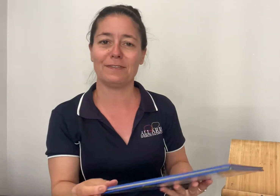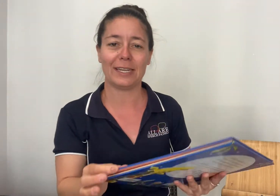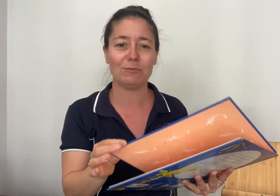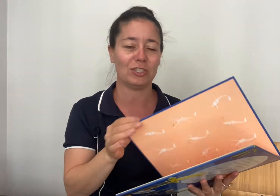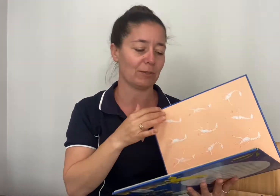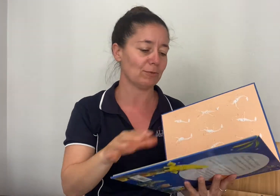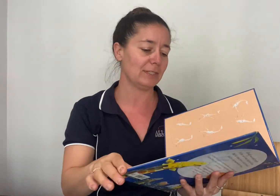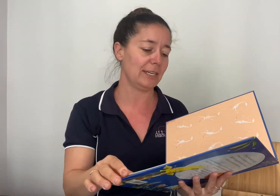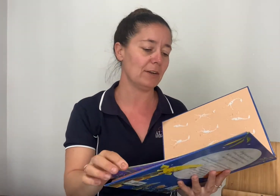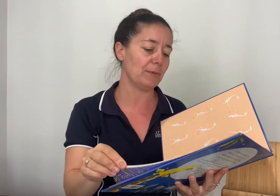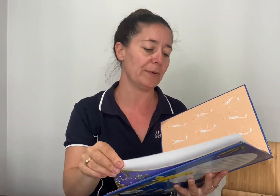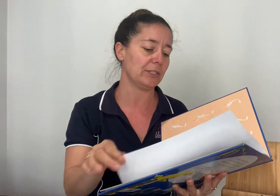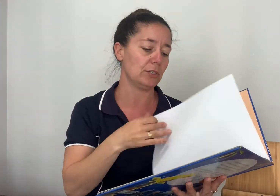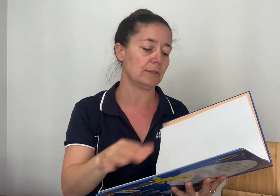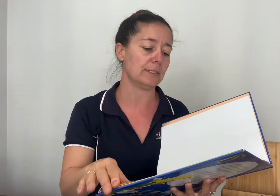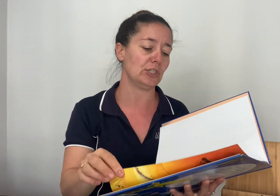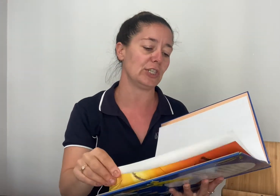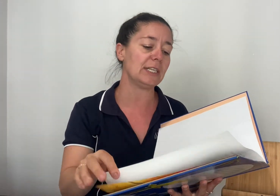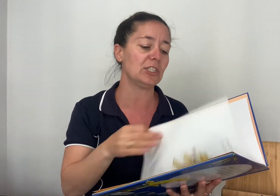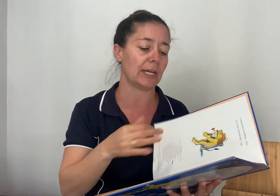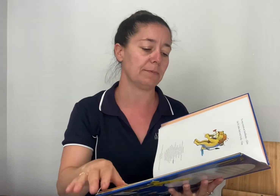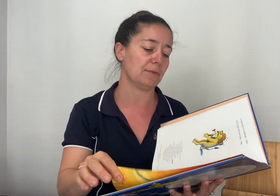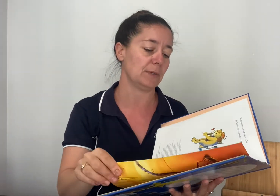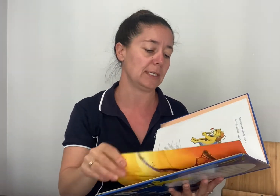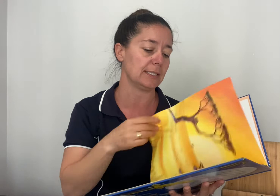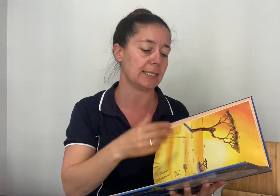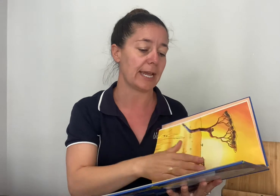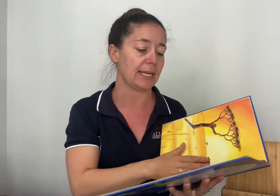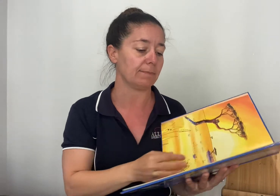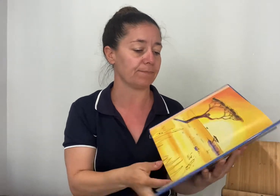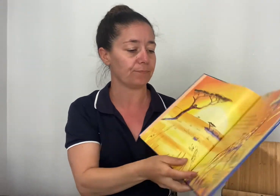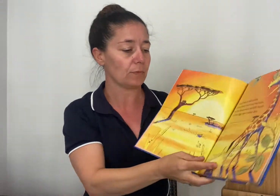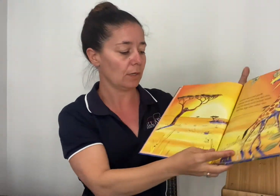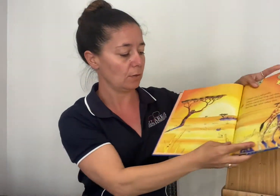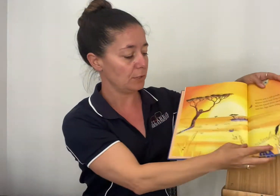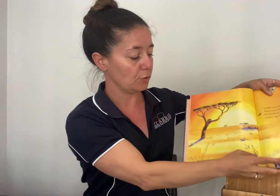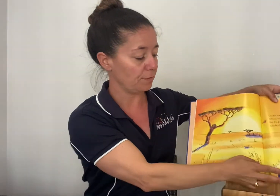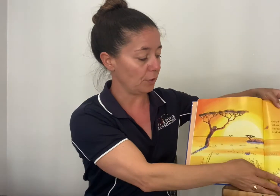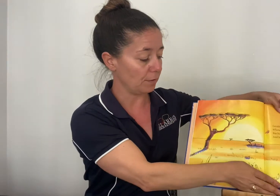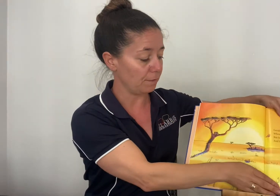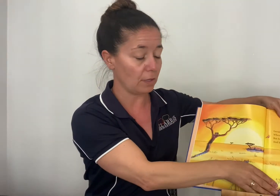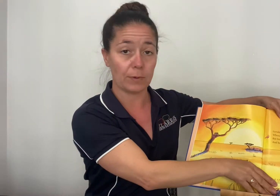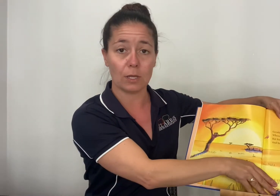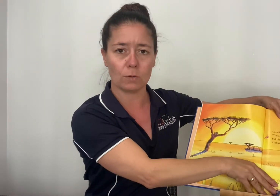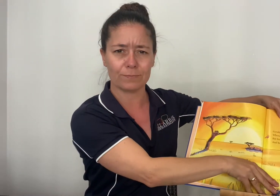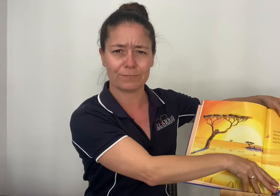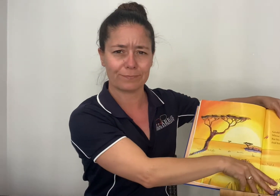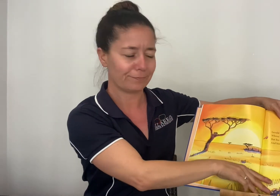named Gerald here. I'm going to use the G shape for his name. I wonder if you can follow along.